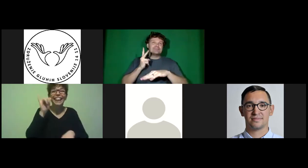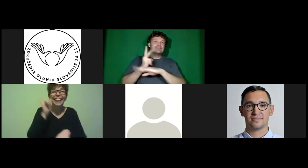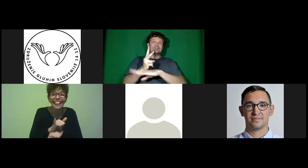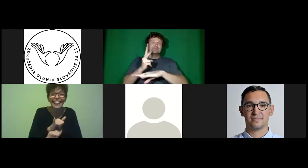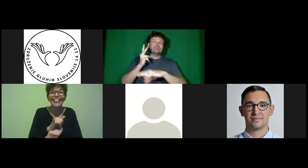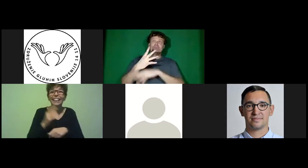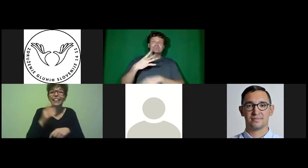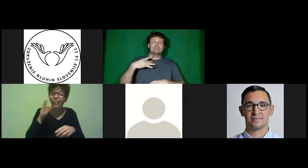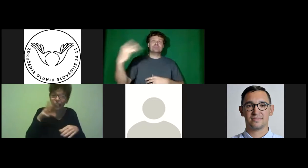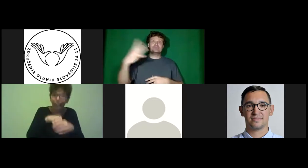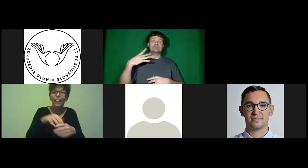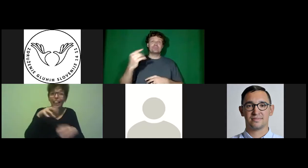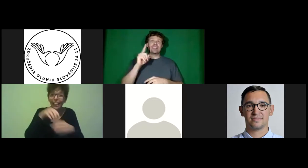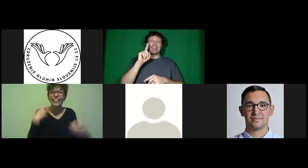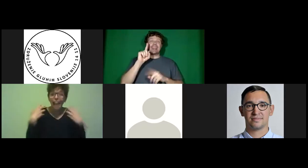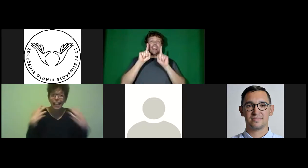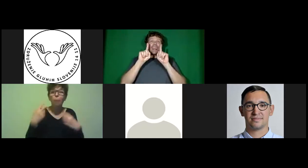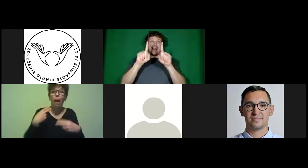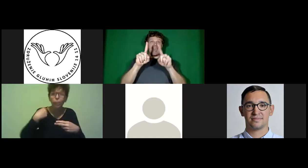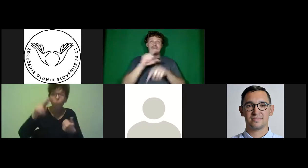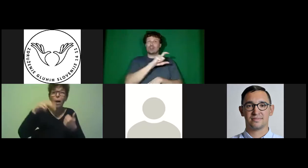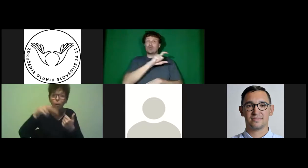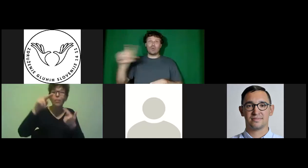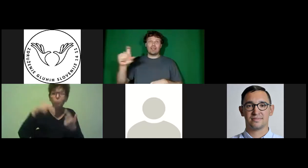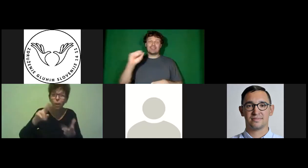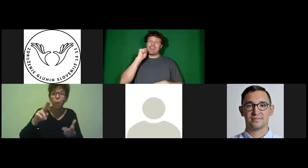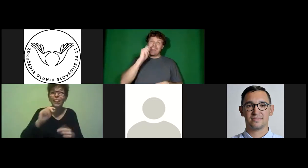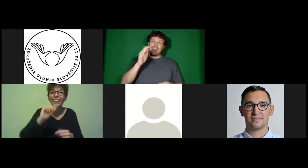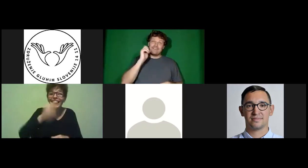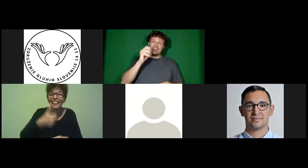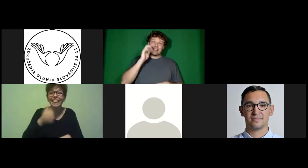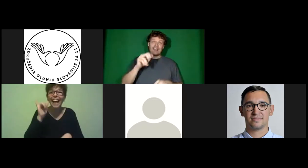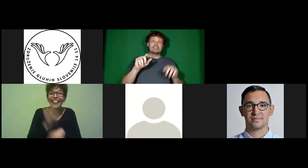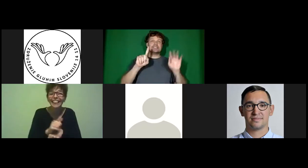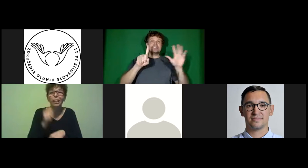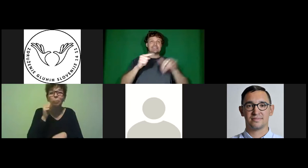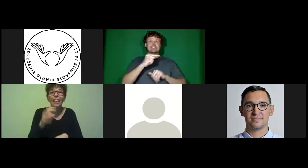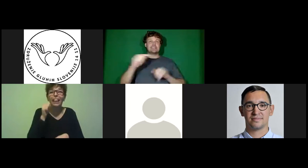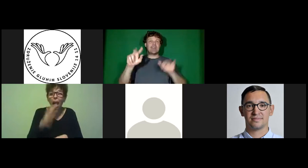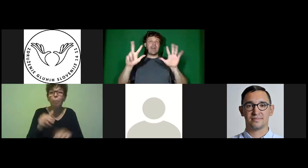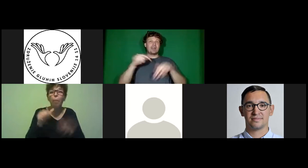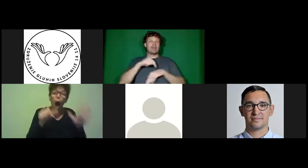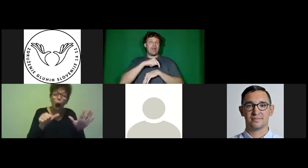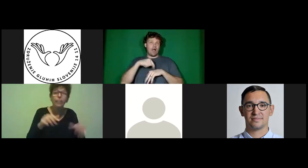and I stayed on. They didn't kick me out for 11 episodes. I made it to the finals.